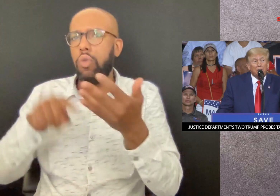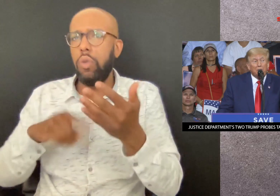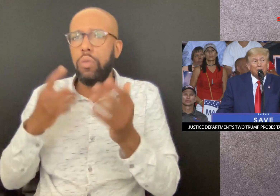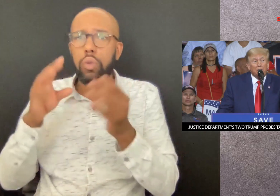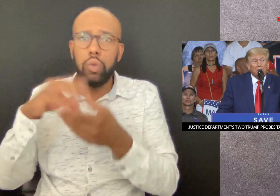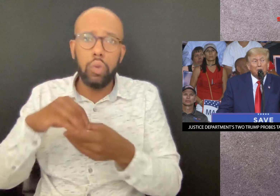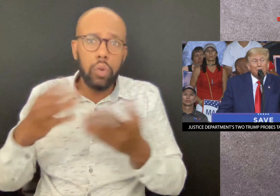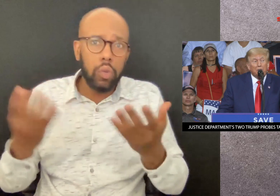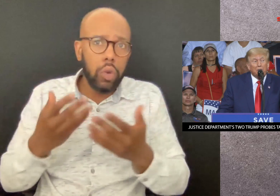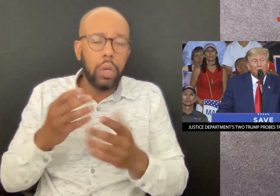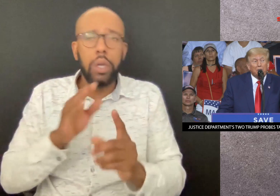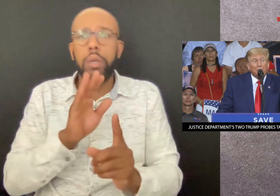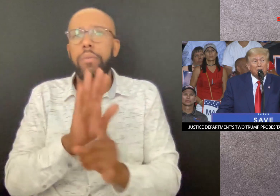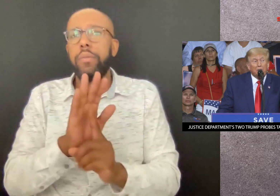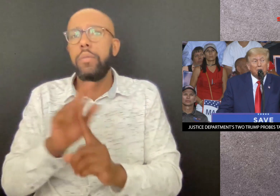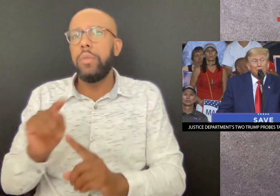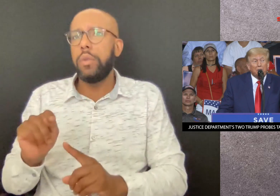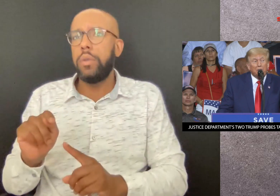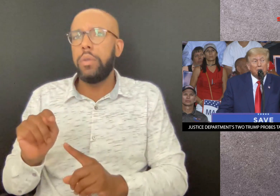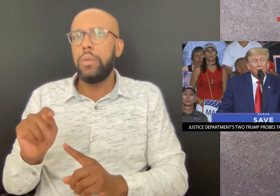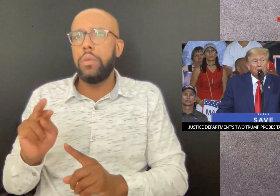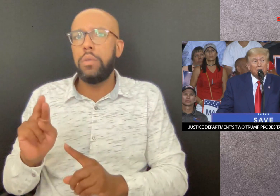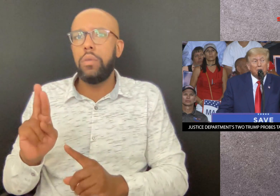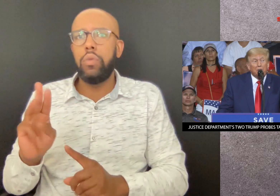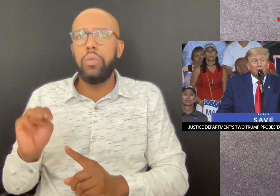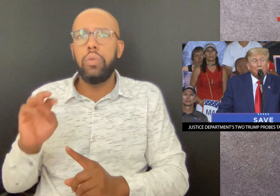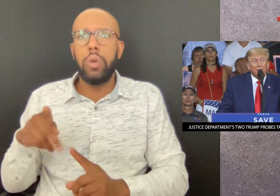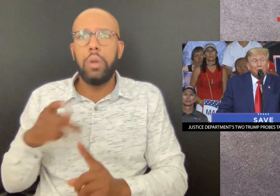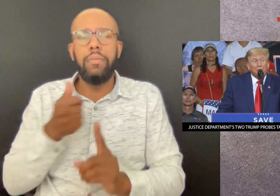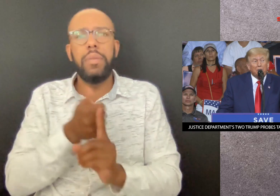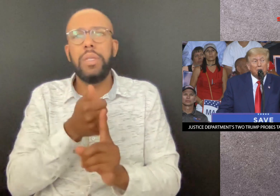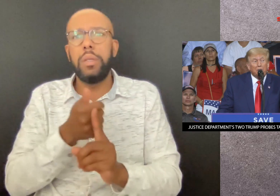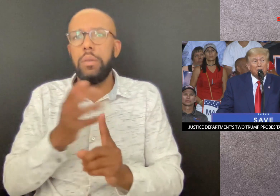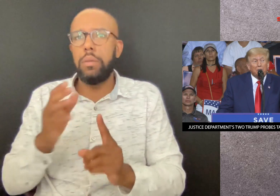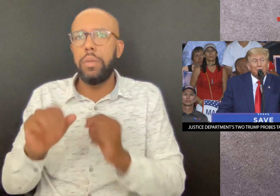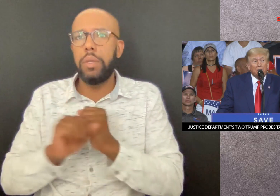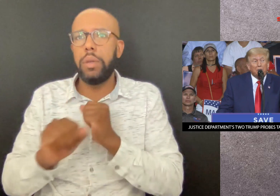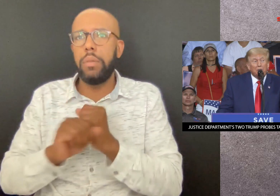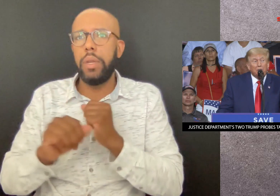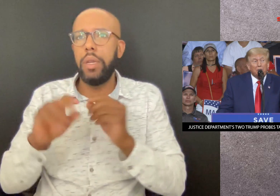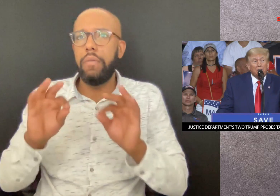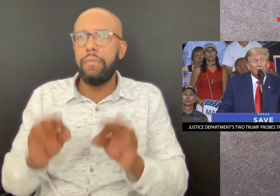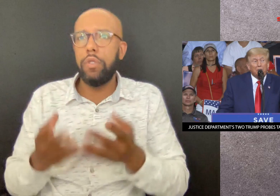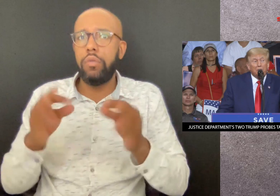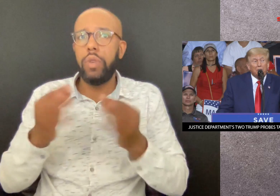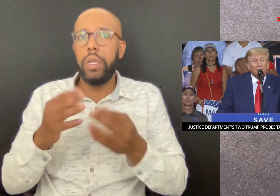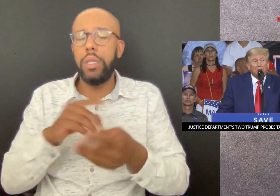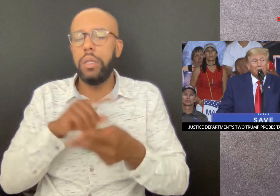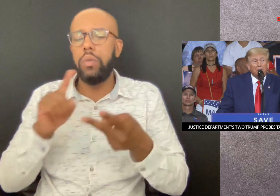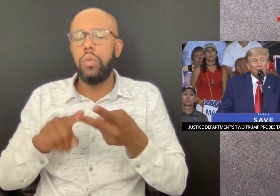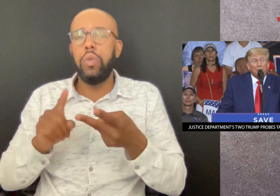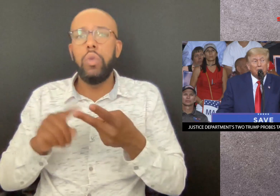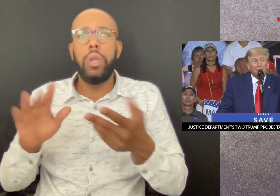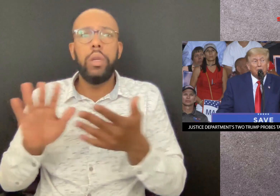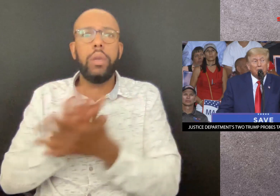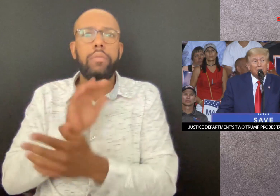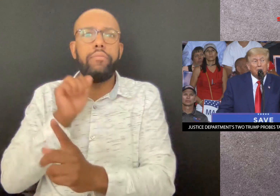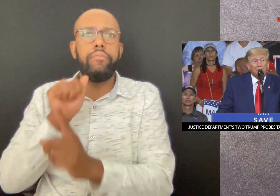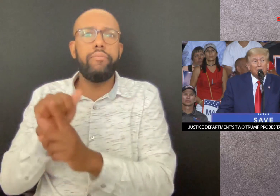they also seek information about trump's campaign fundraising and the fake elector scheme